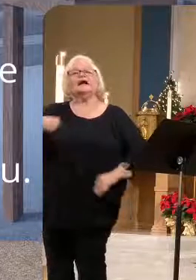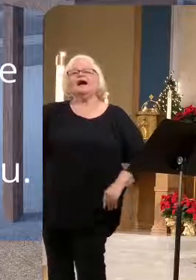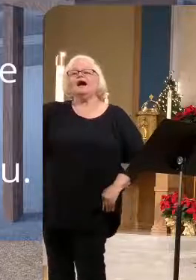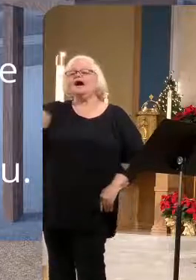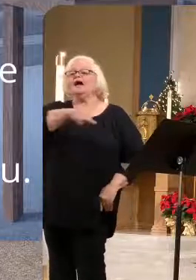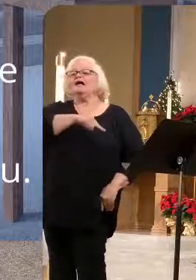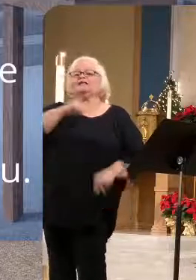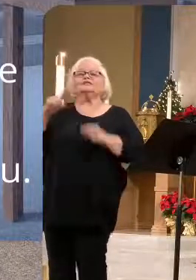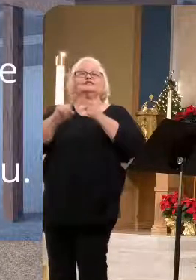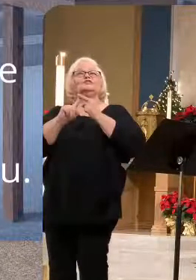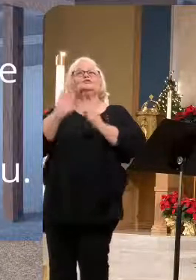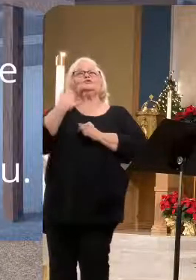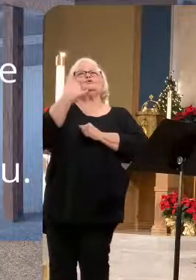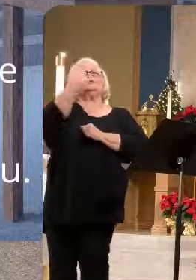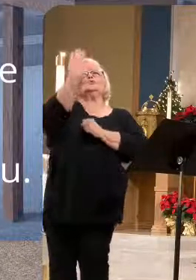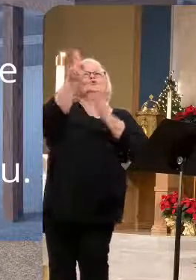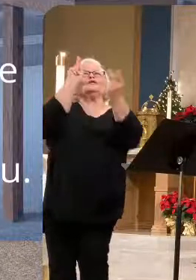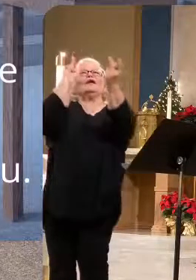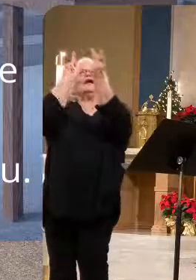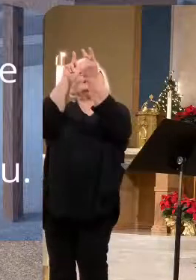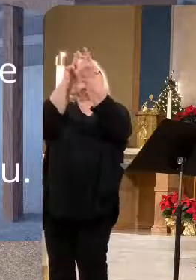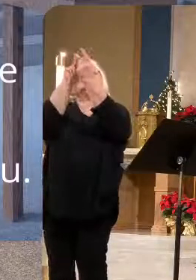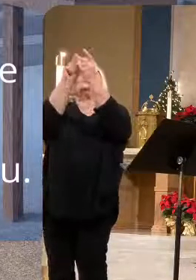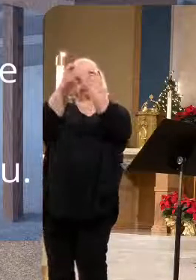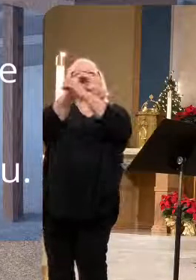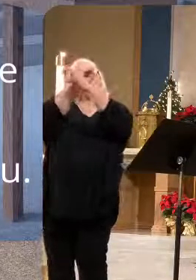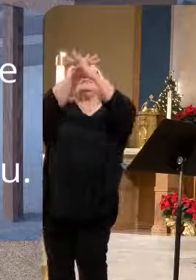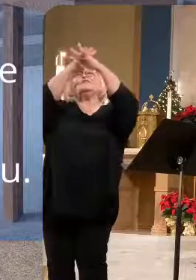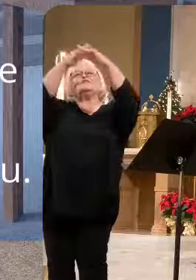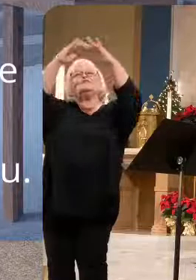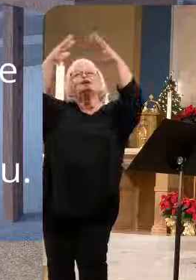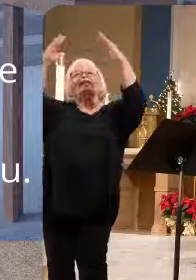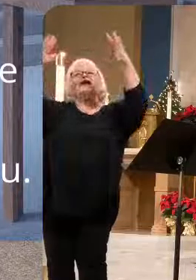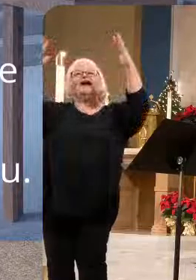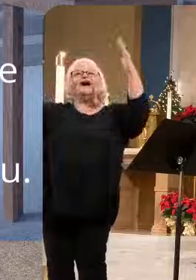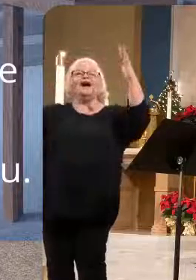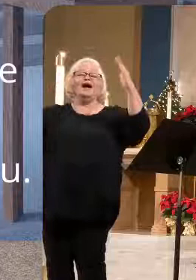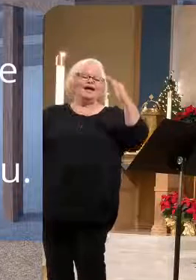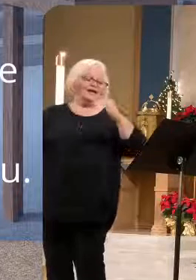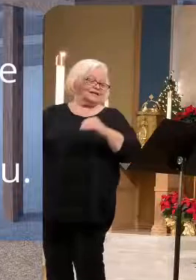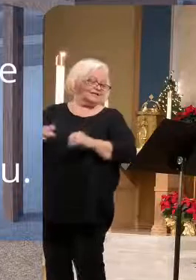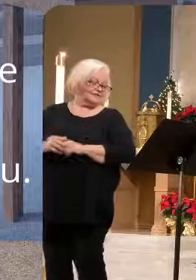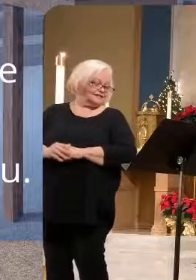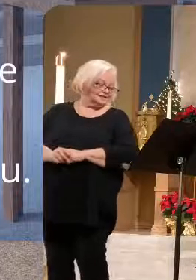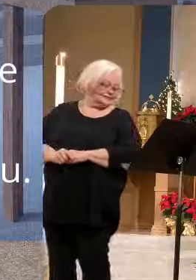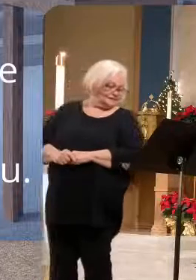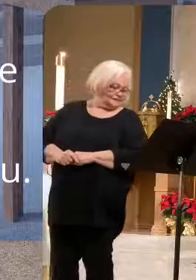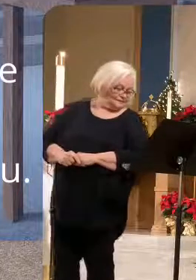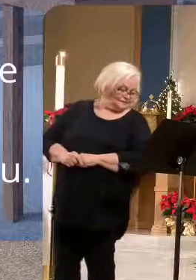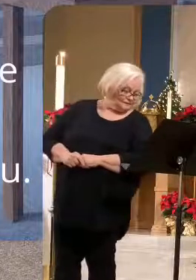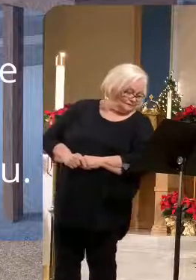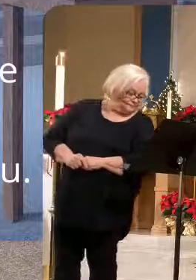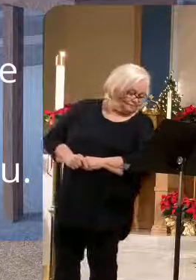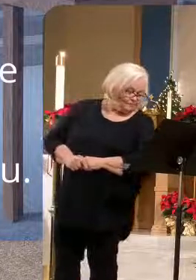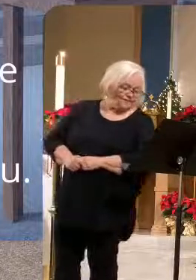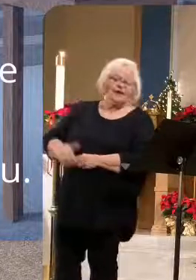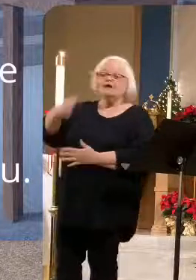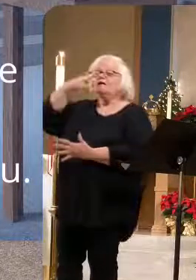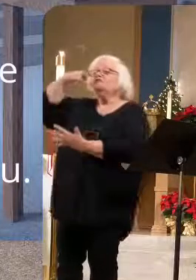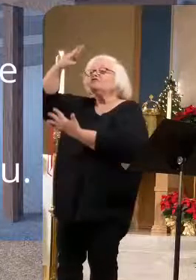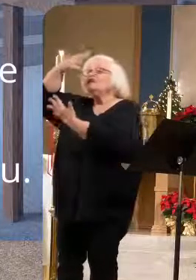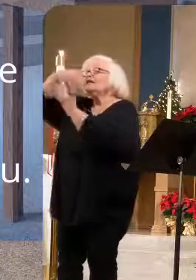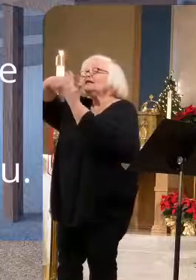proceeding, guide us to thy perfect light.